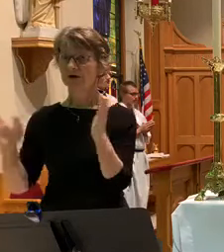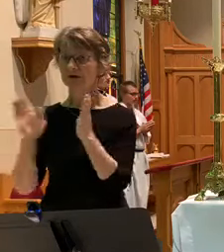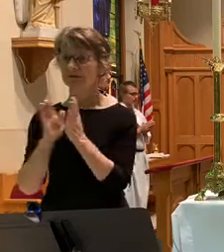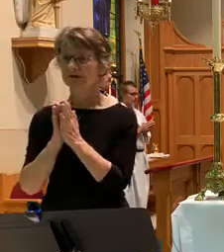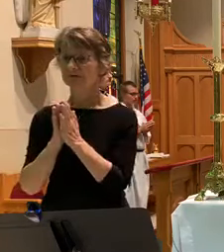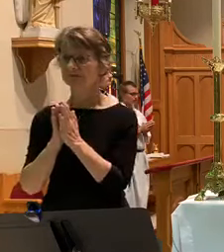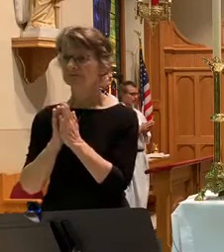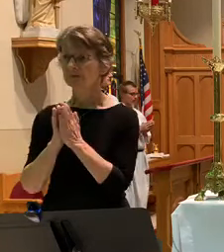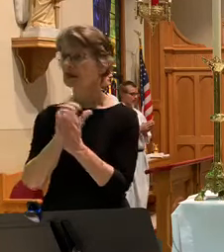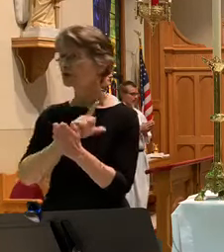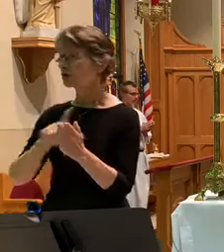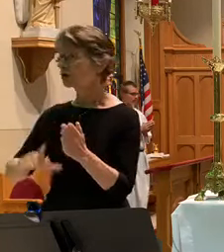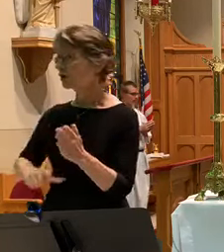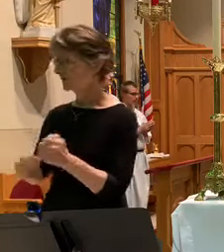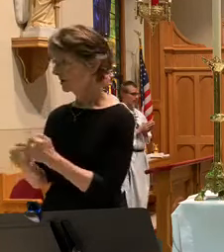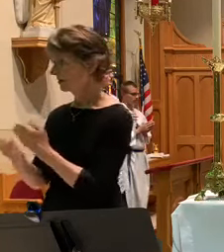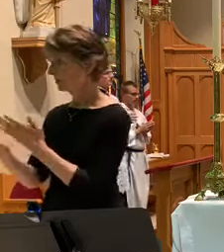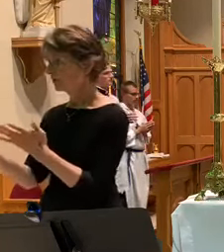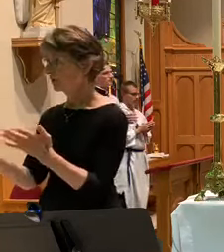The Lord be with you.